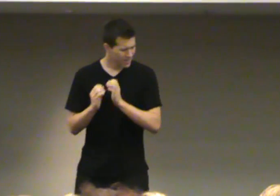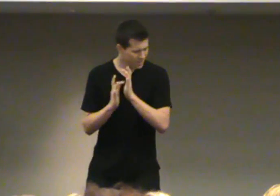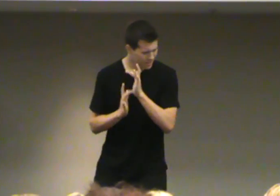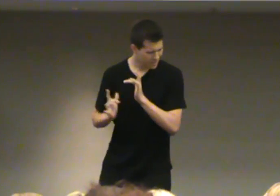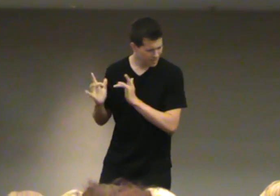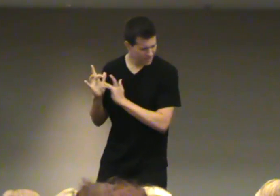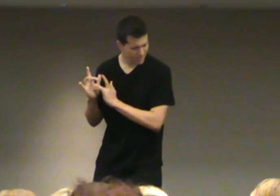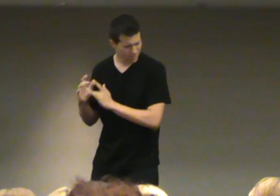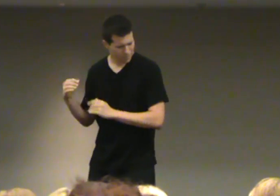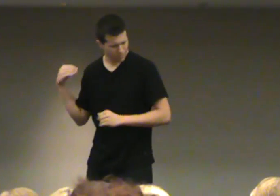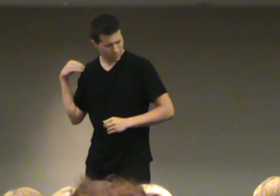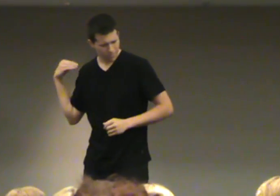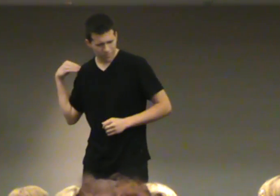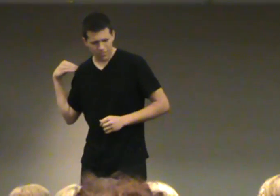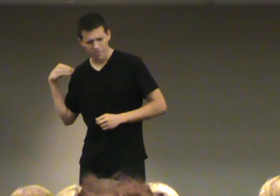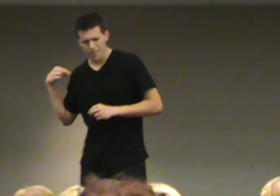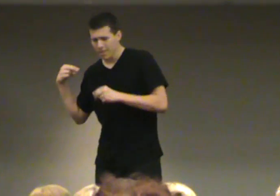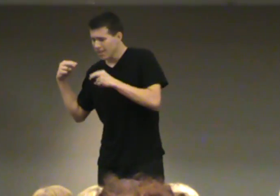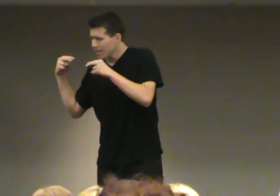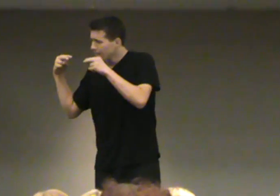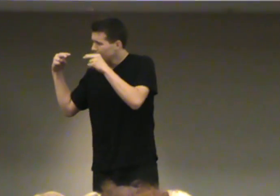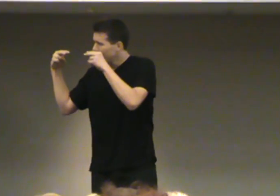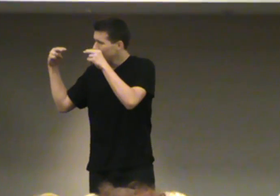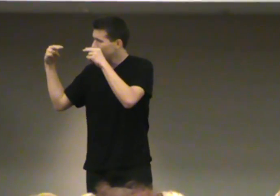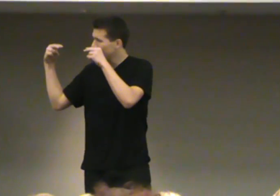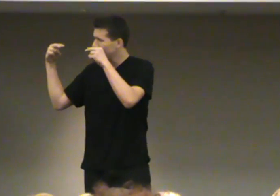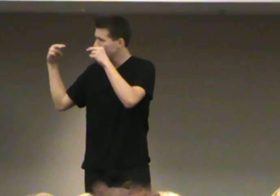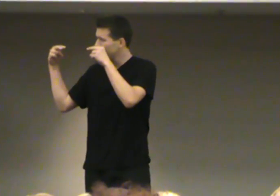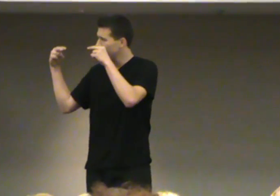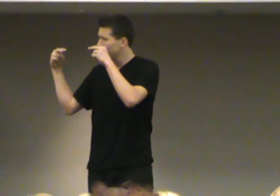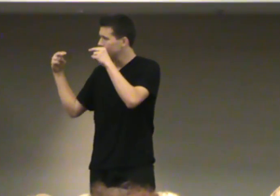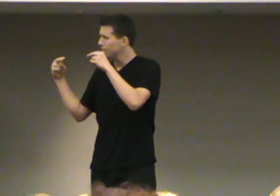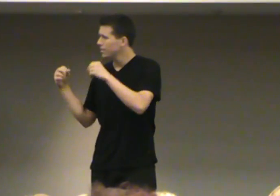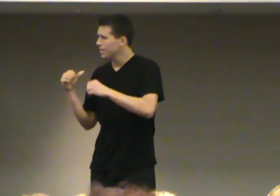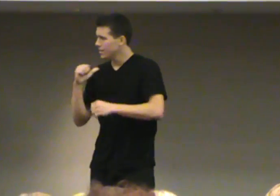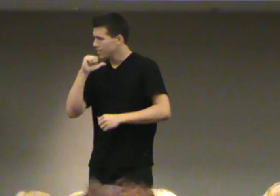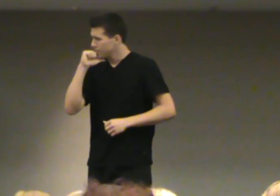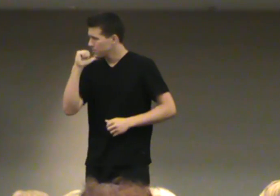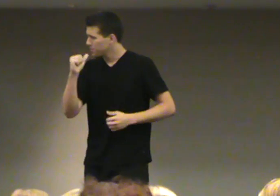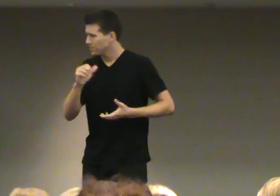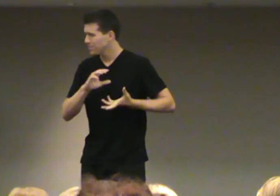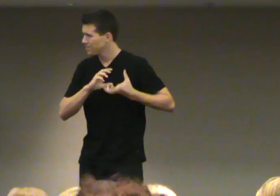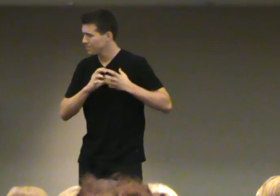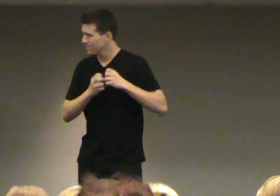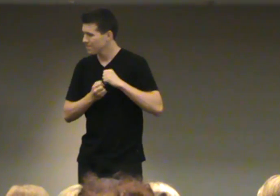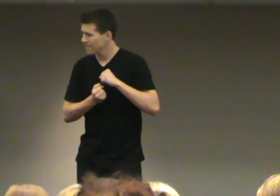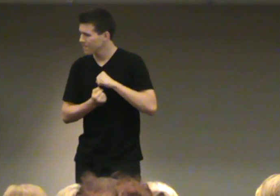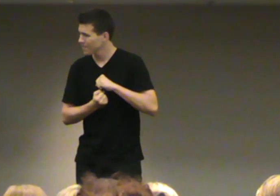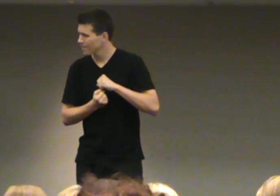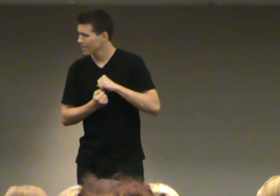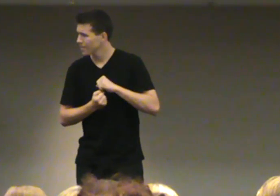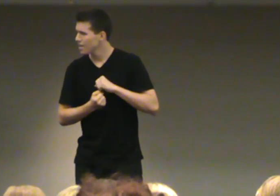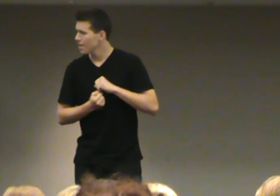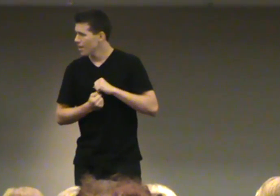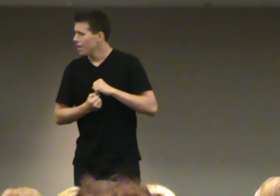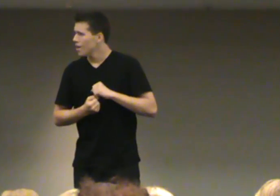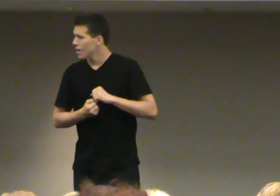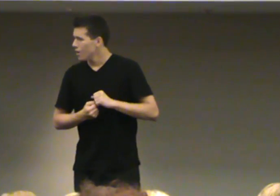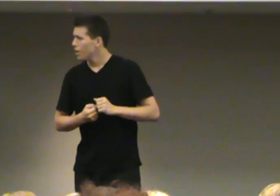But then Jesus touched my shoulder and he told me not to grieve. The trembling stopped when he looked at me and